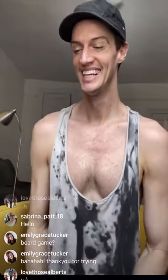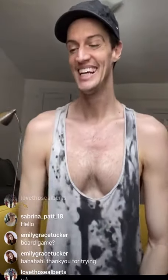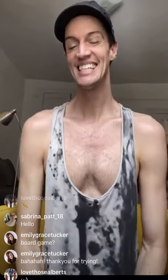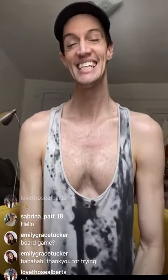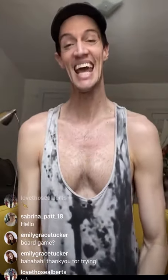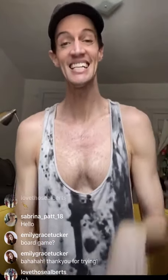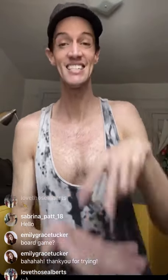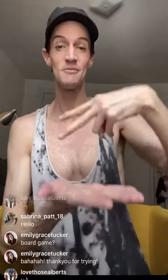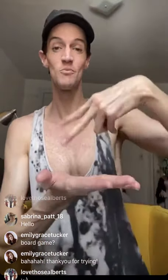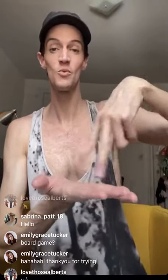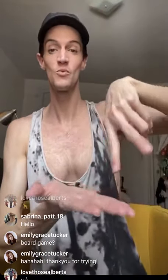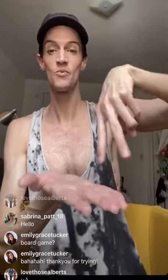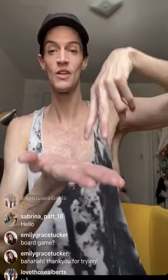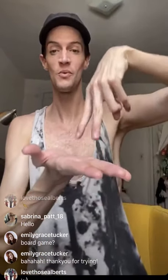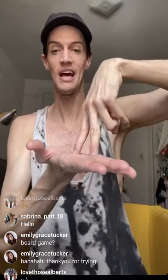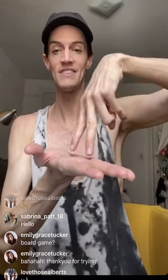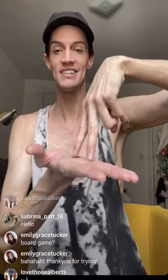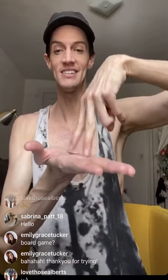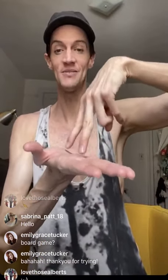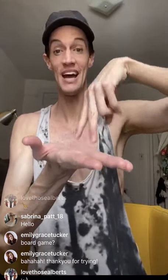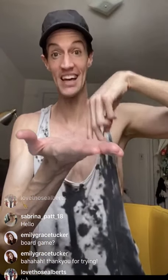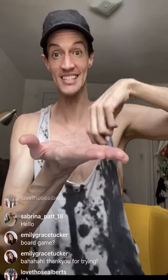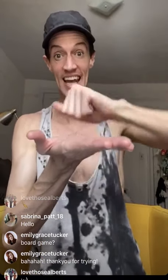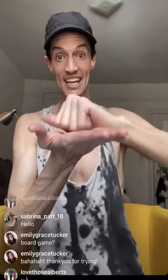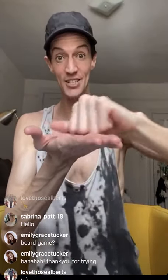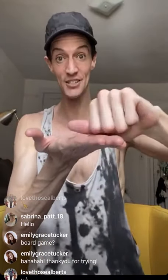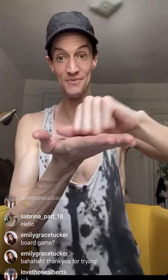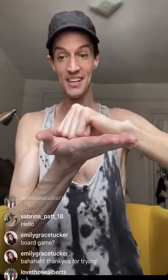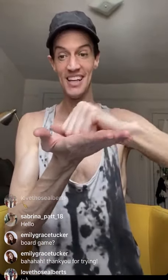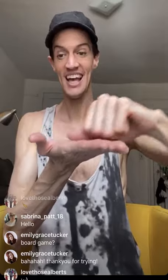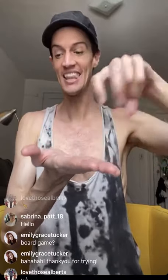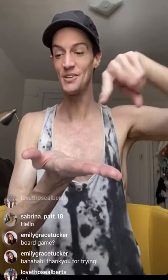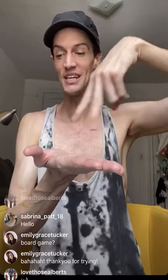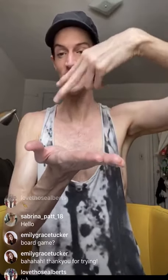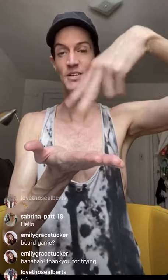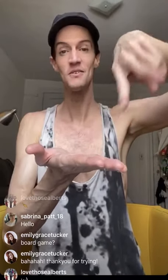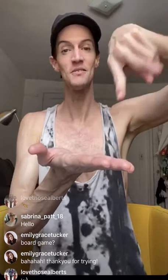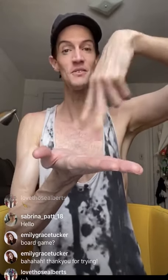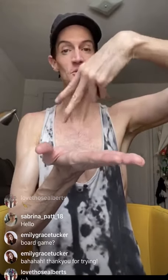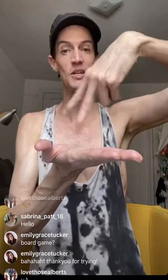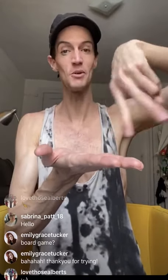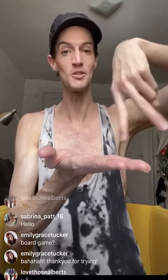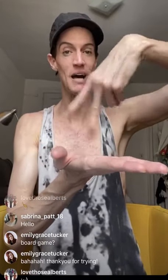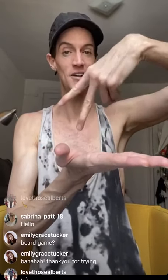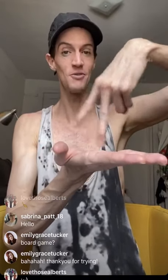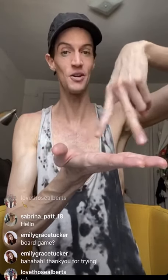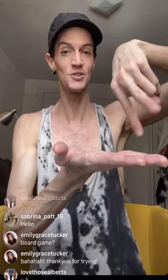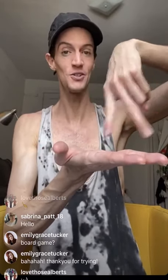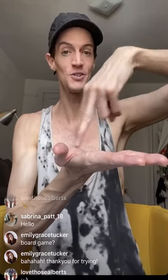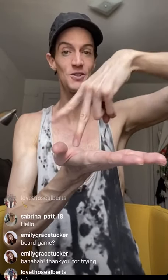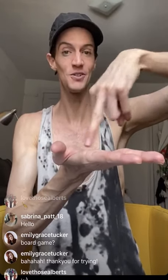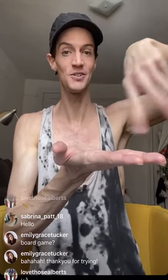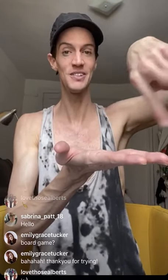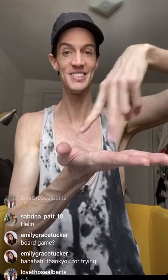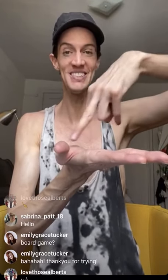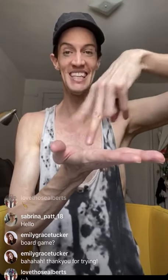To dance, we have that stage, and then we swing the person back and forth. So to